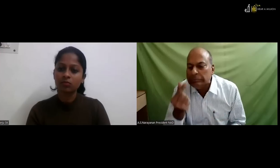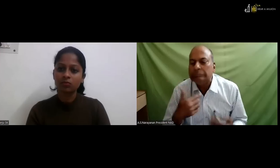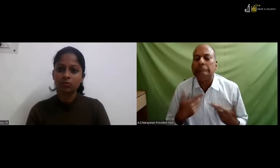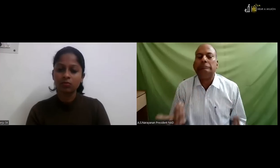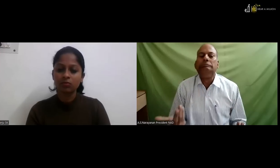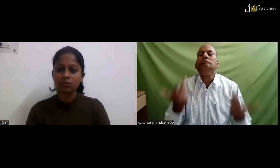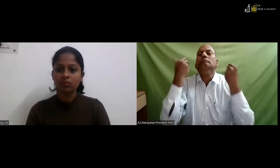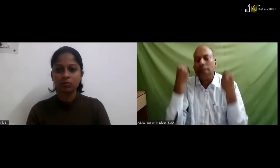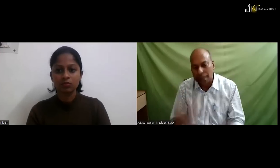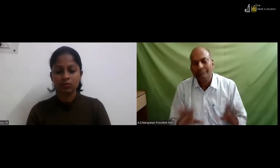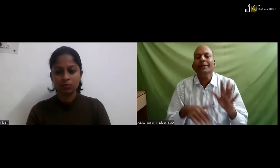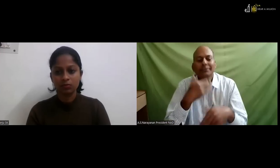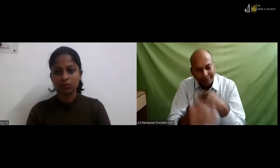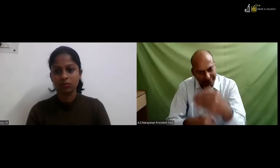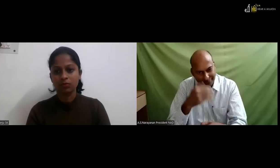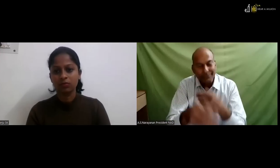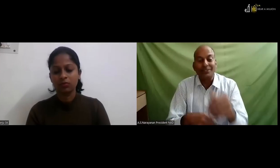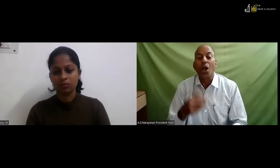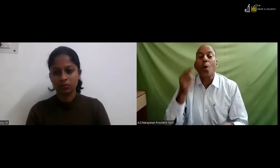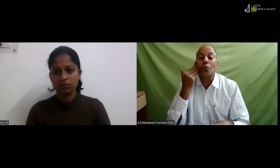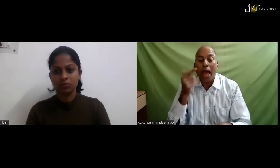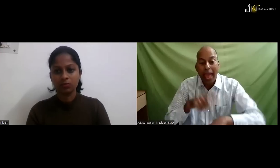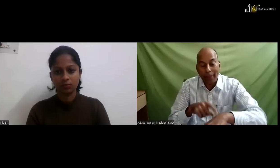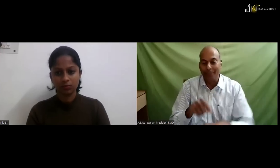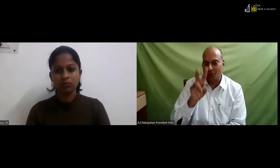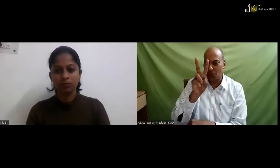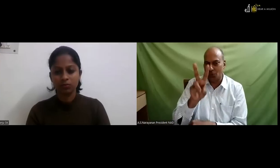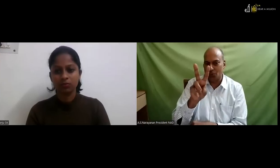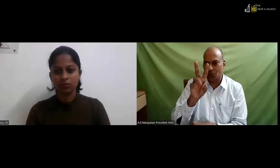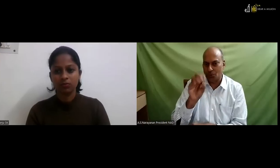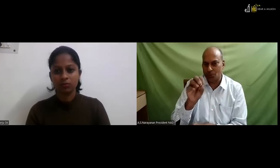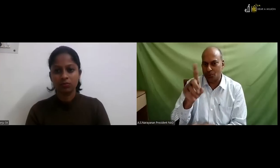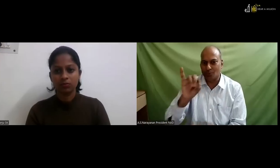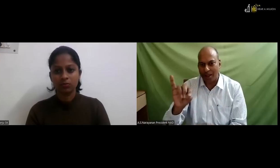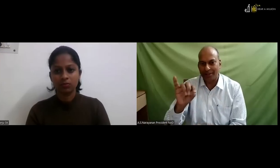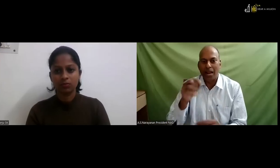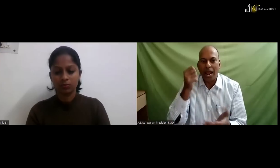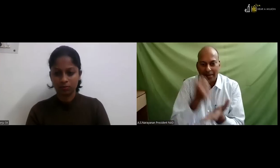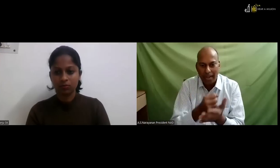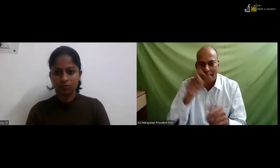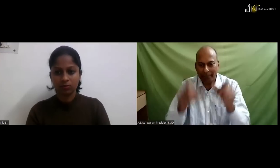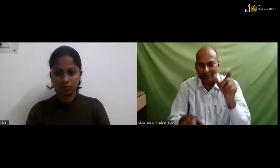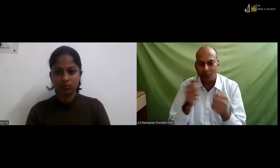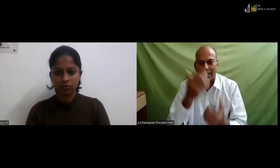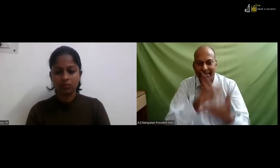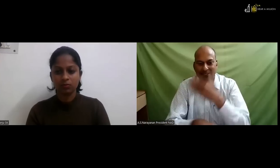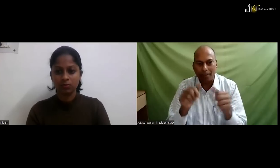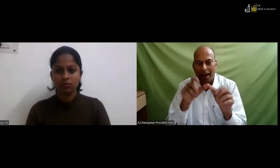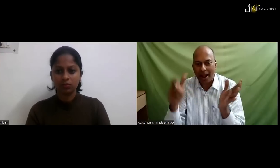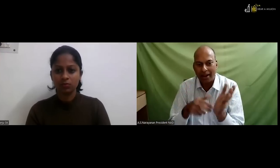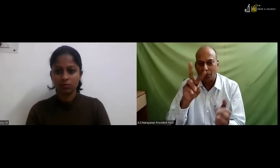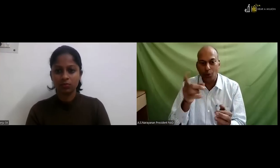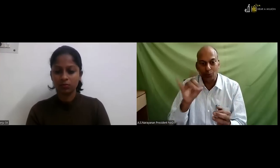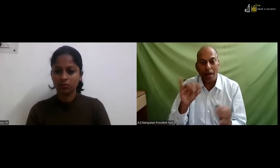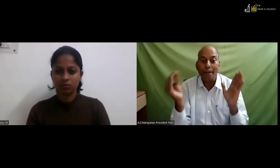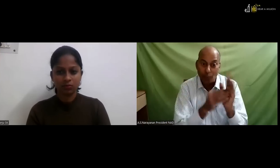the PWD Act was saying that this is not at all possible with it. So, with the coming time in 2016, when